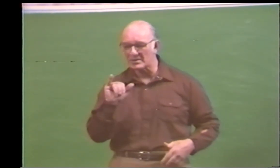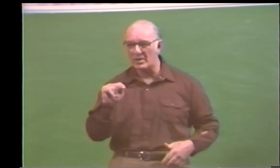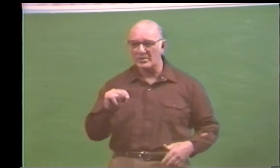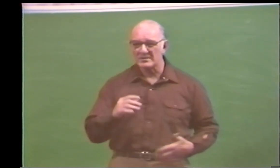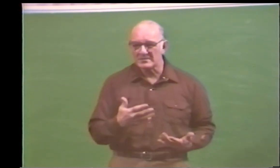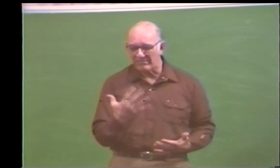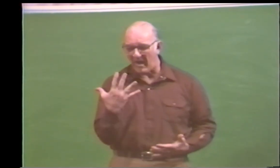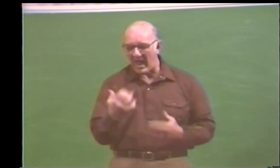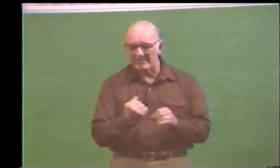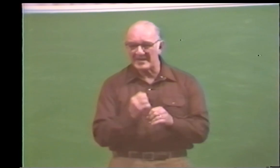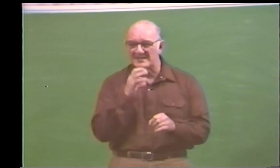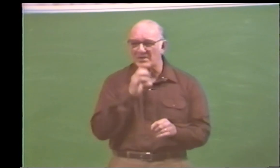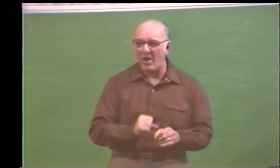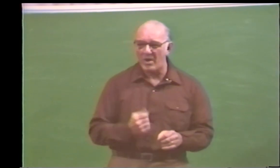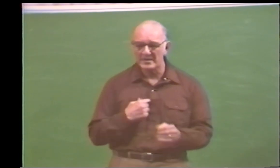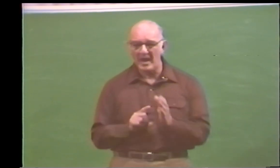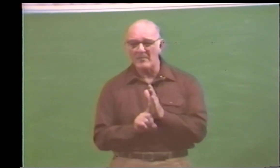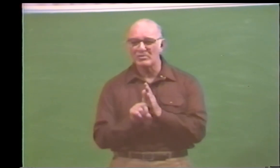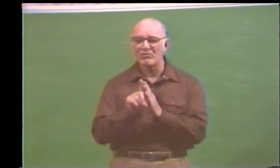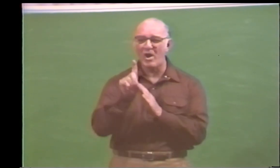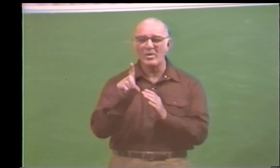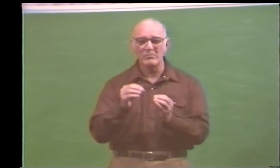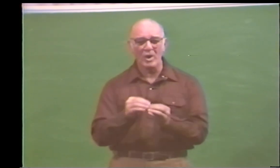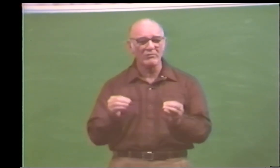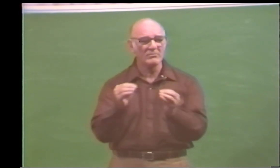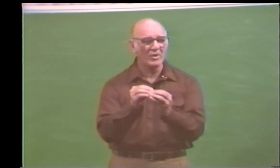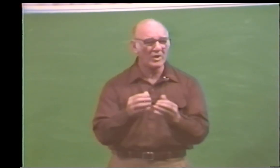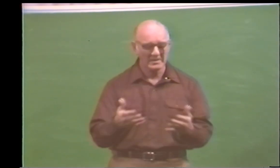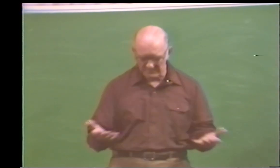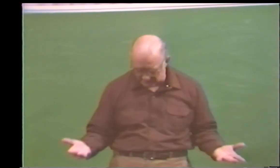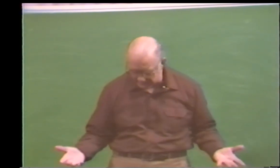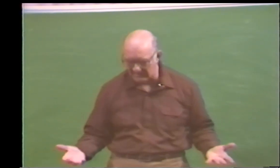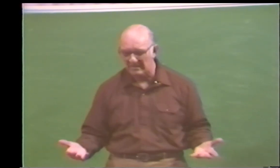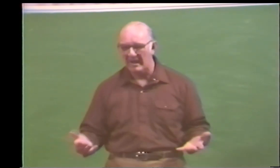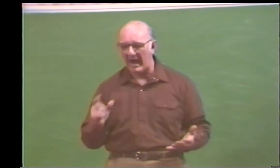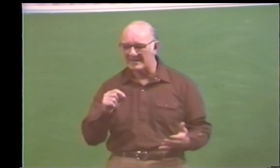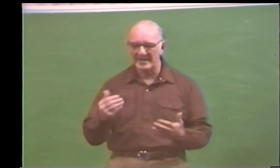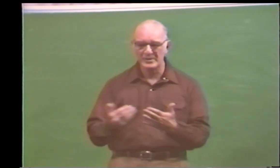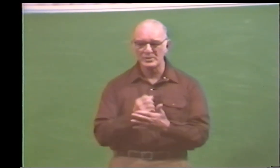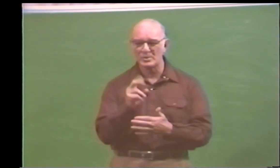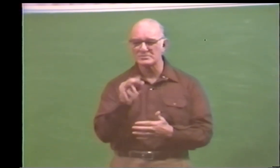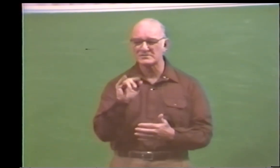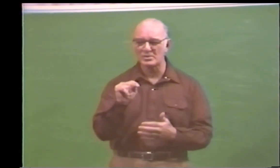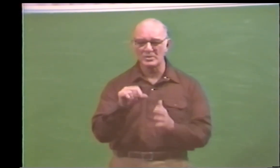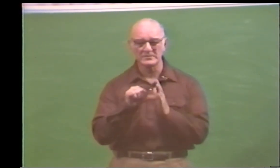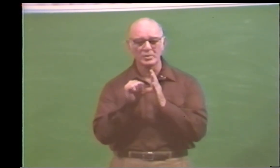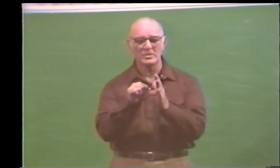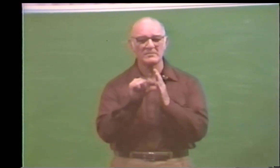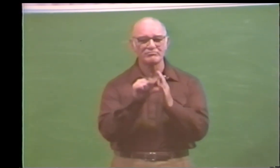suit, 5 years old, and I'm growing more and more. I need a new suit to